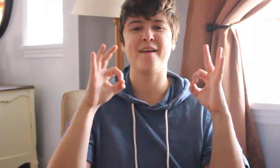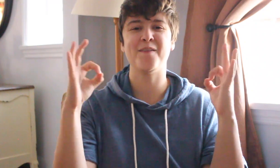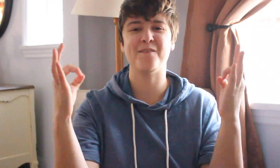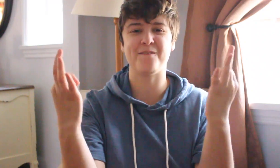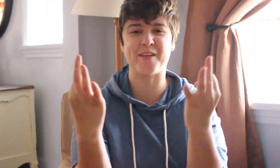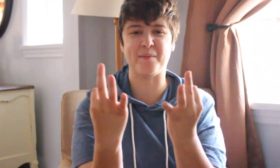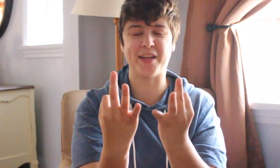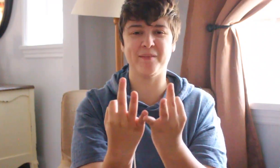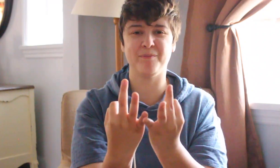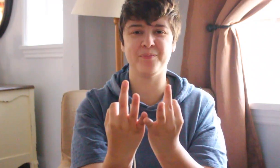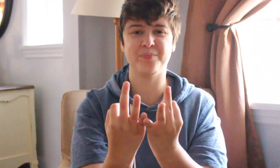Family.